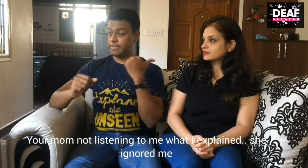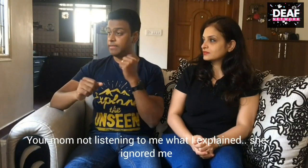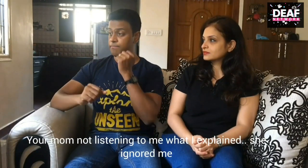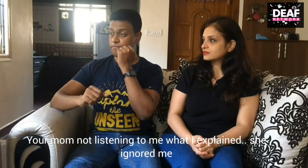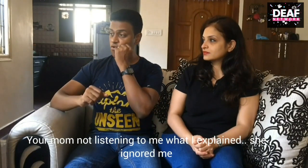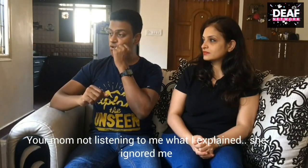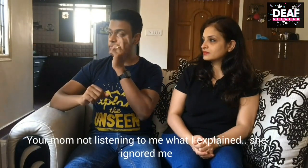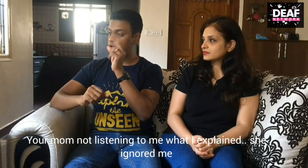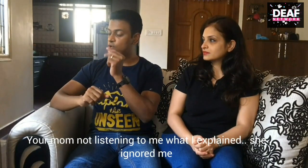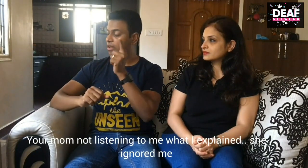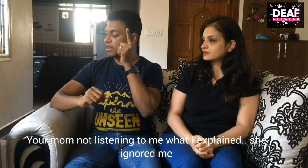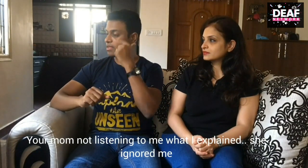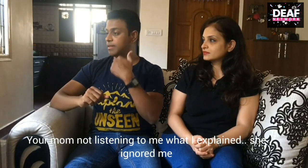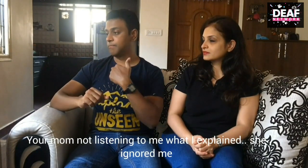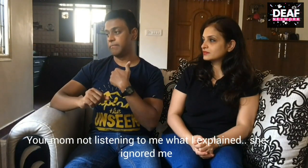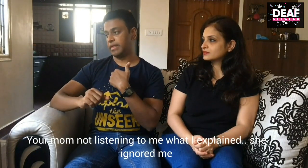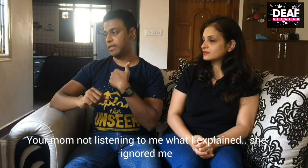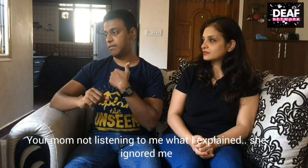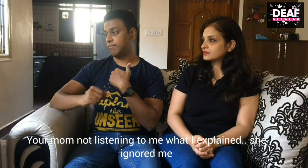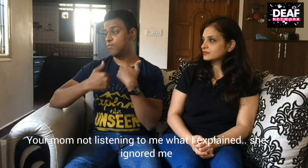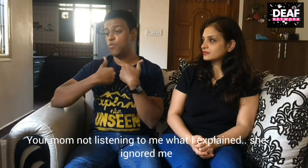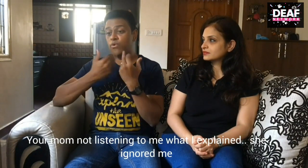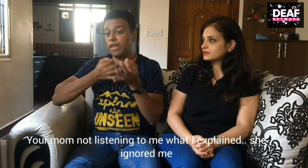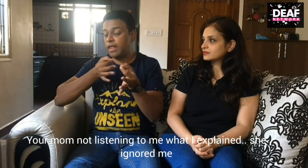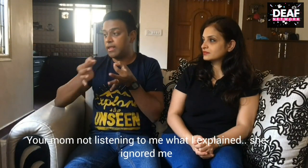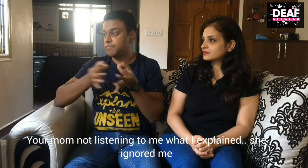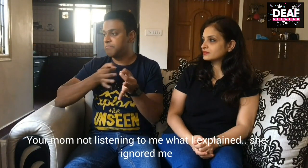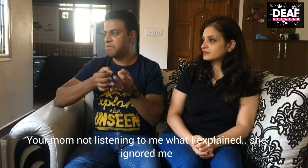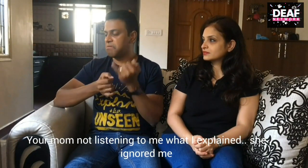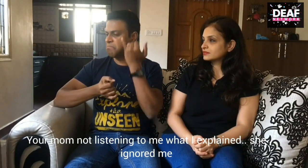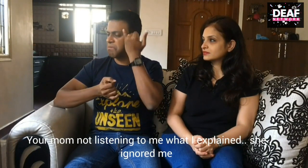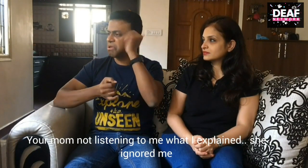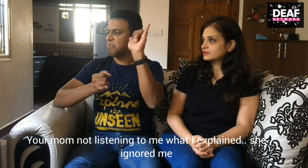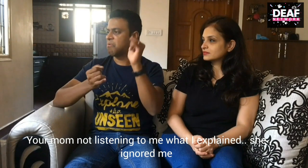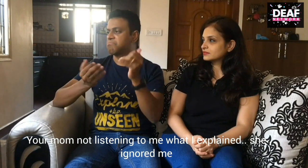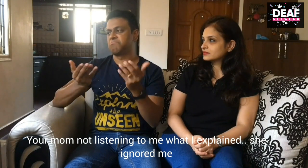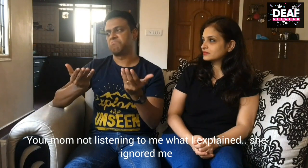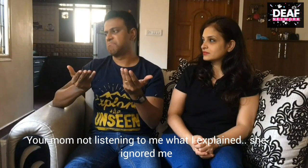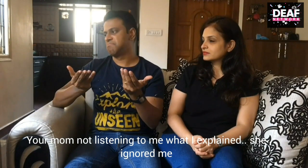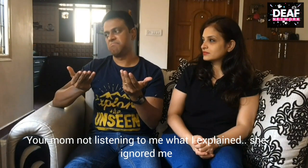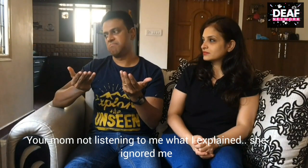Your mom does not listen to me, whatever I explain. She ignore me.